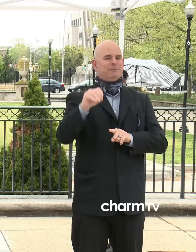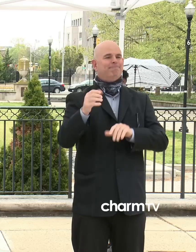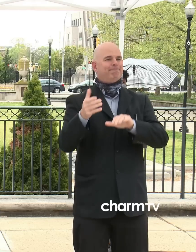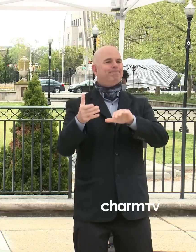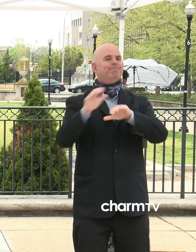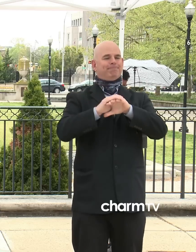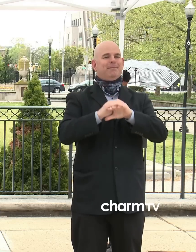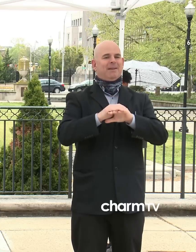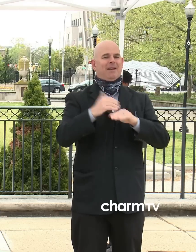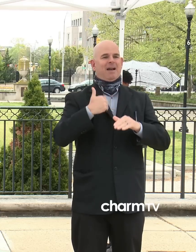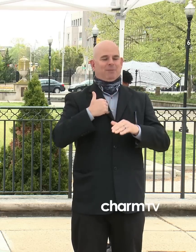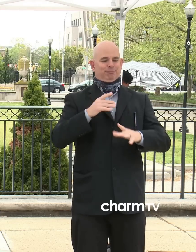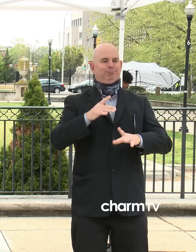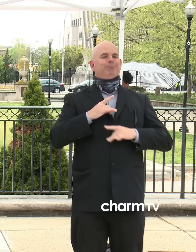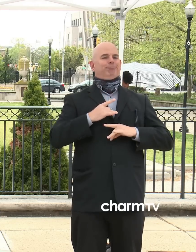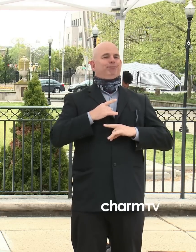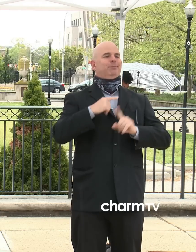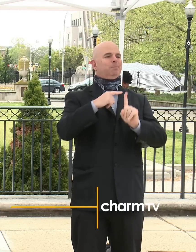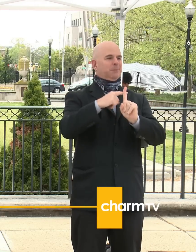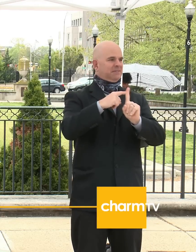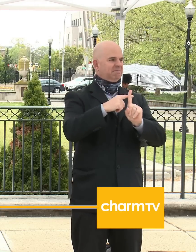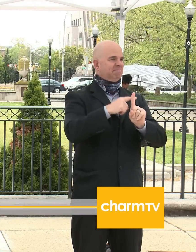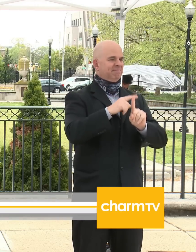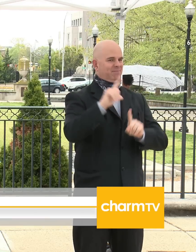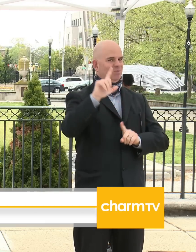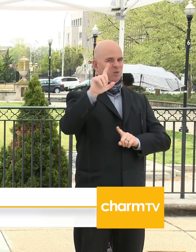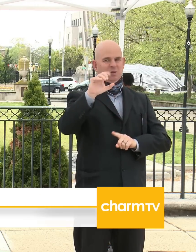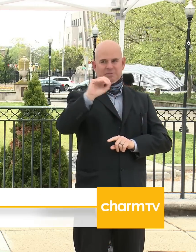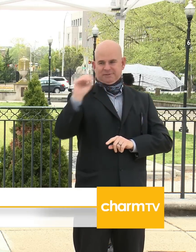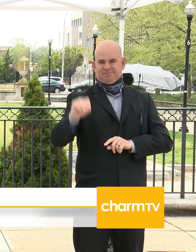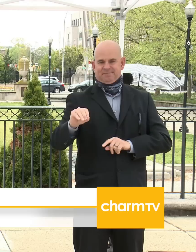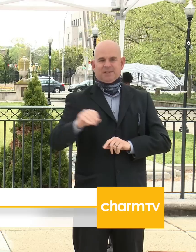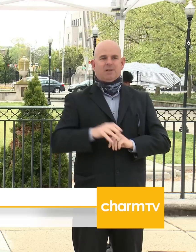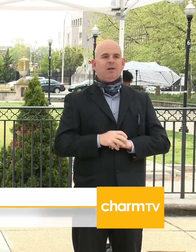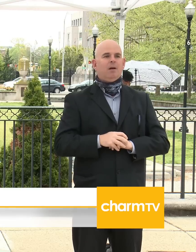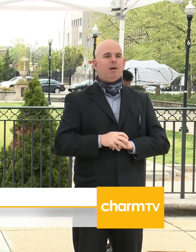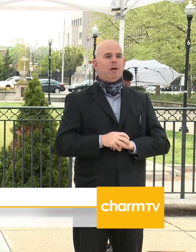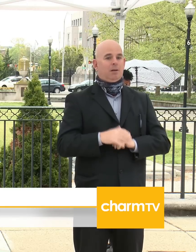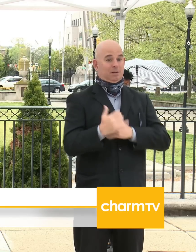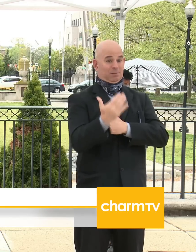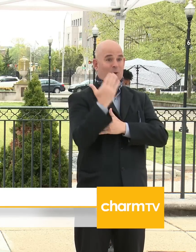cases here in Baltimore City. As of this morning, the city has